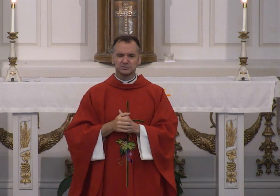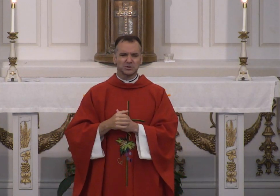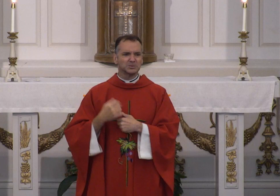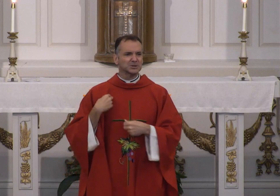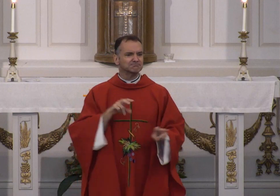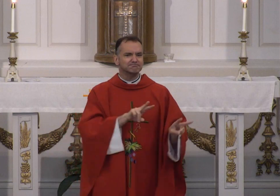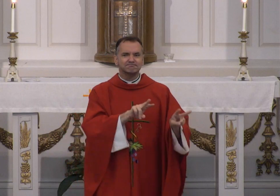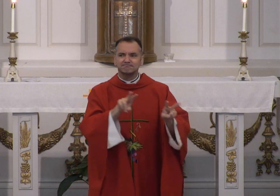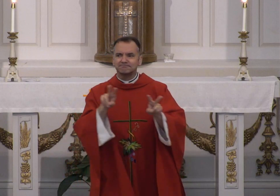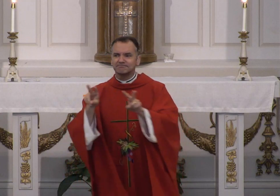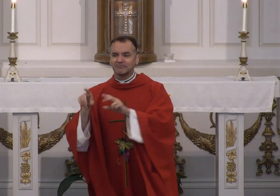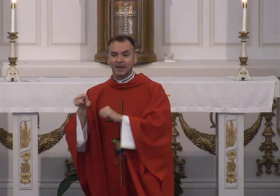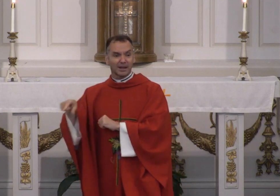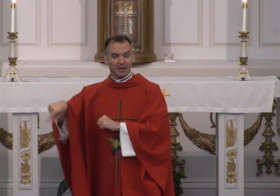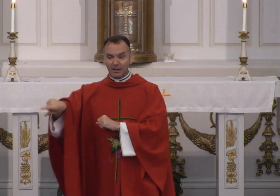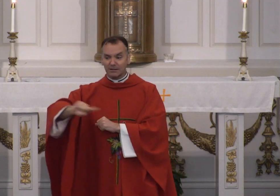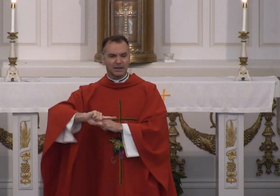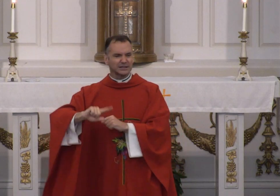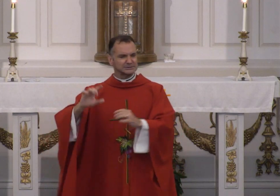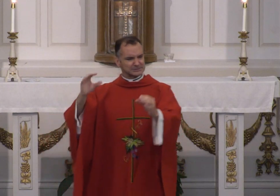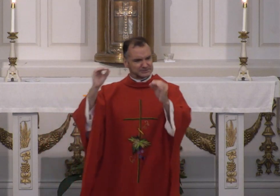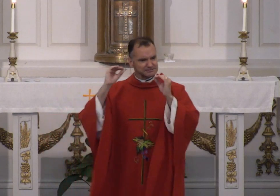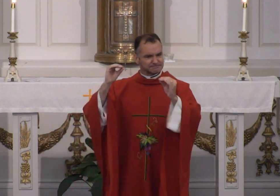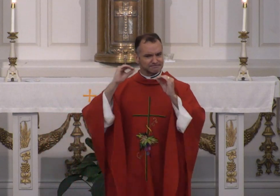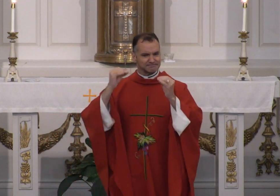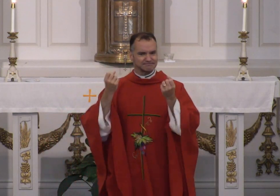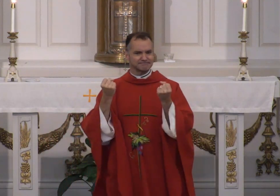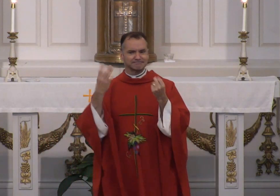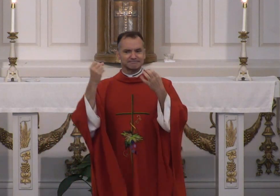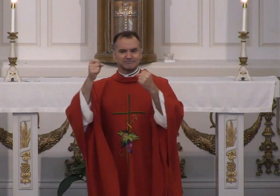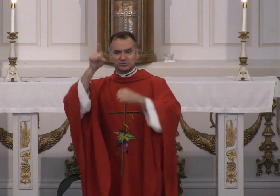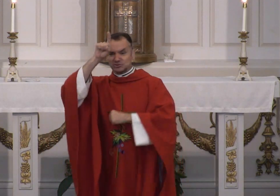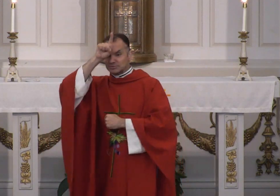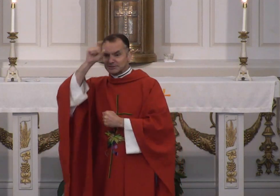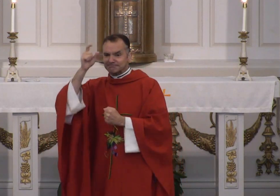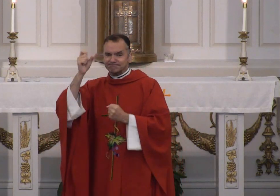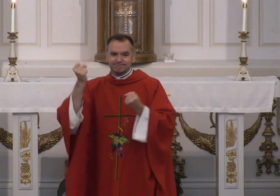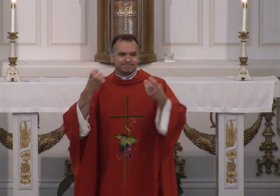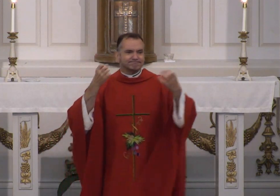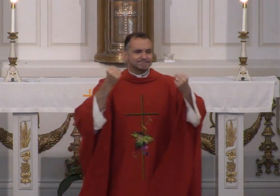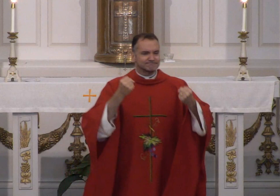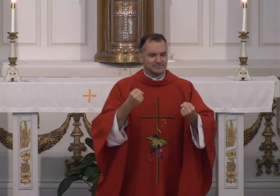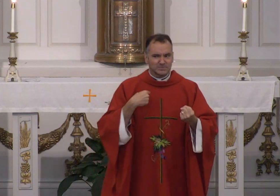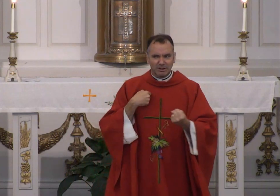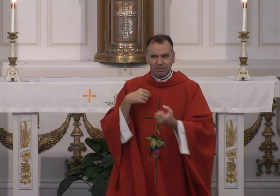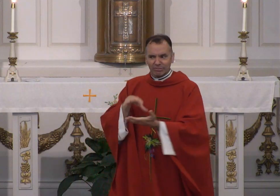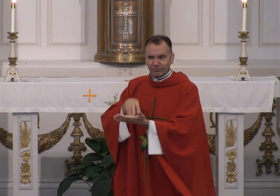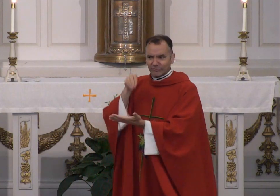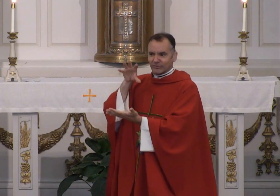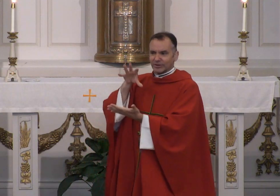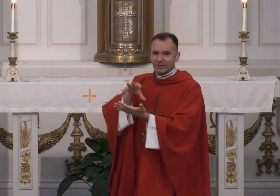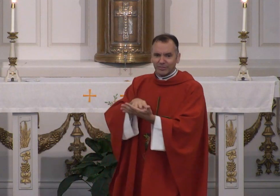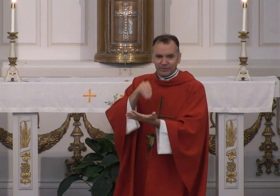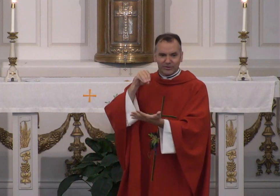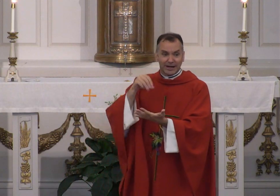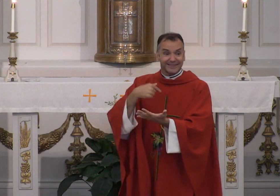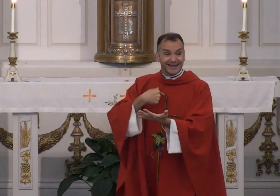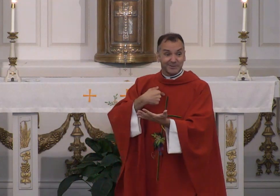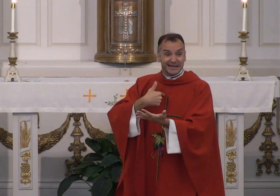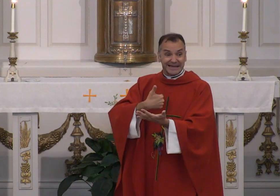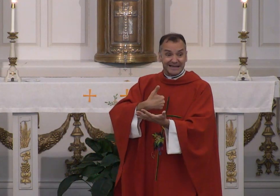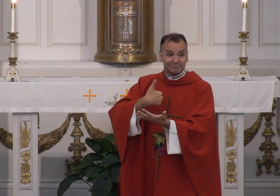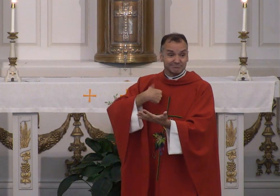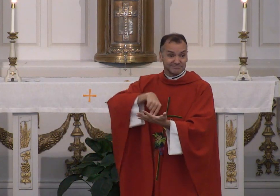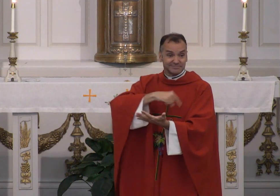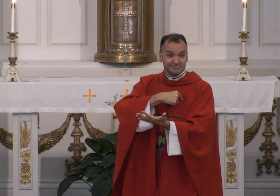and it's a deaf school that we were visiting. But I didn't know if I was going to be able to understand them because the German deaf use a different sign